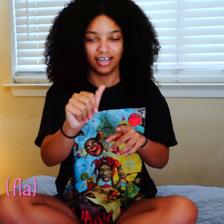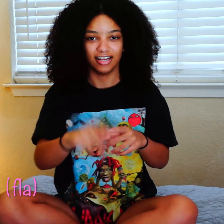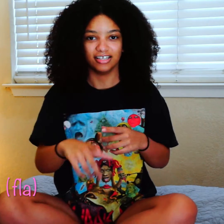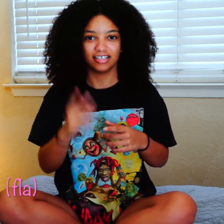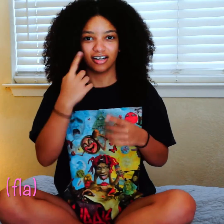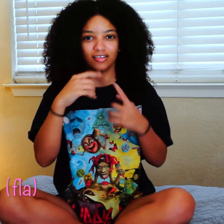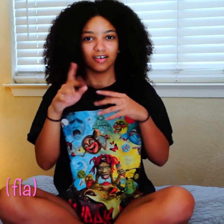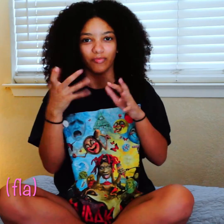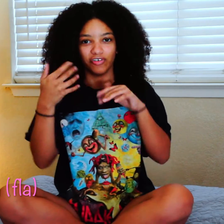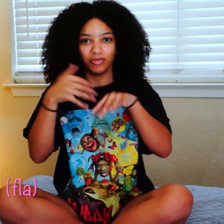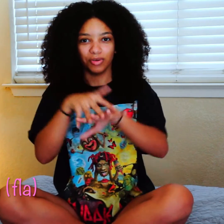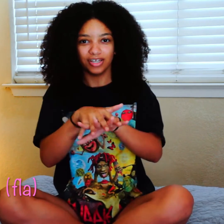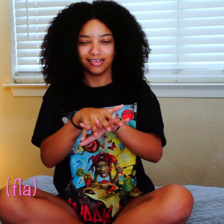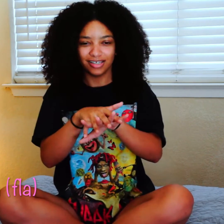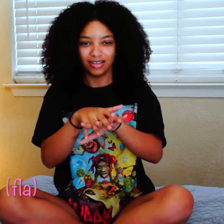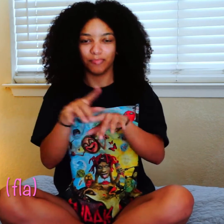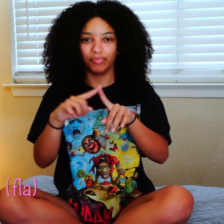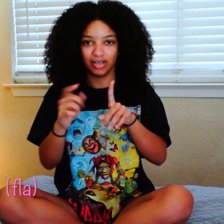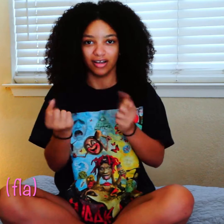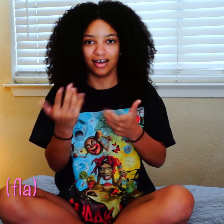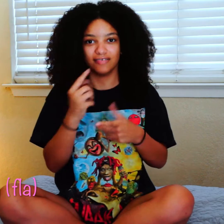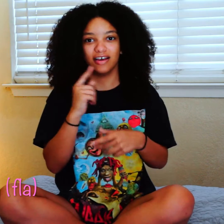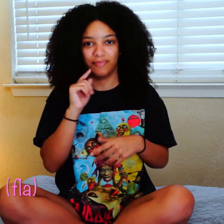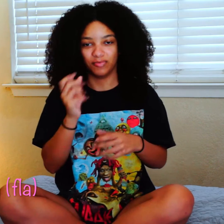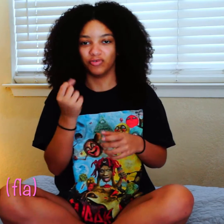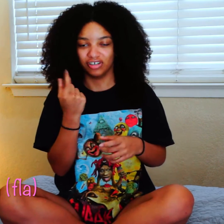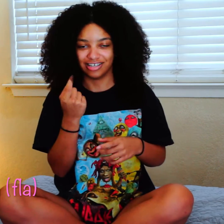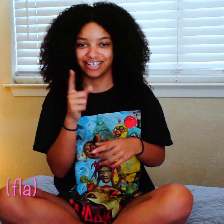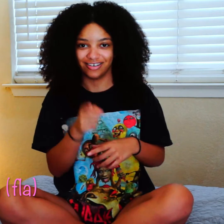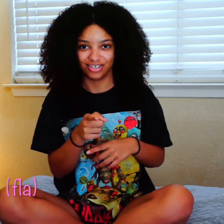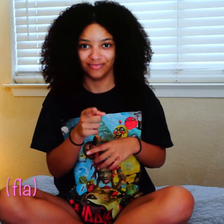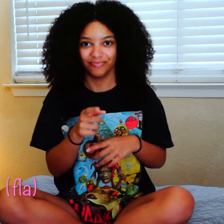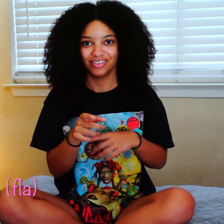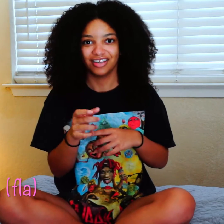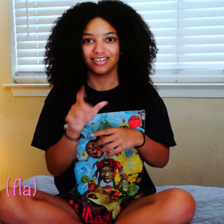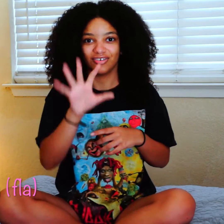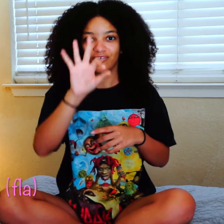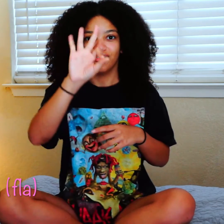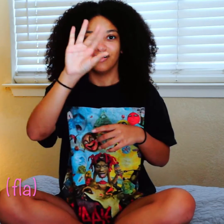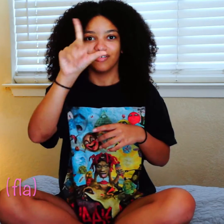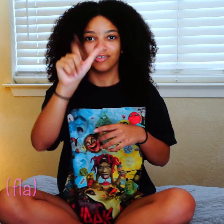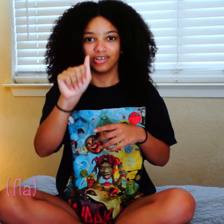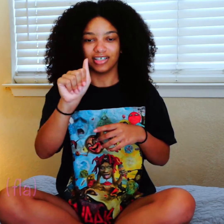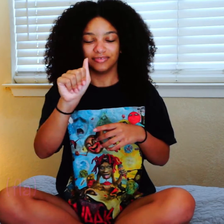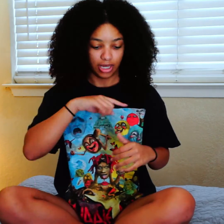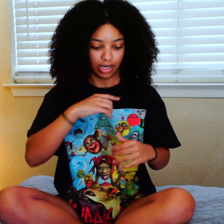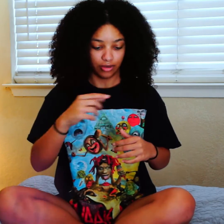then it's going to look really blended in, but a lot of deaf people will understand it. So, Florida.